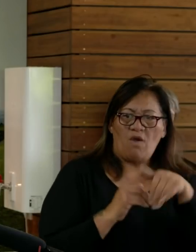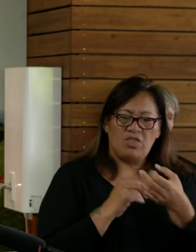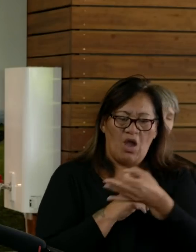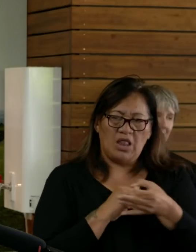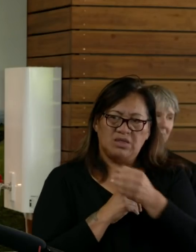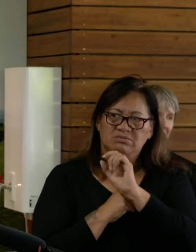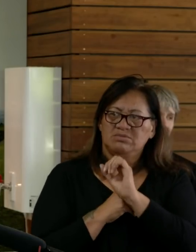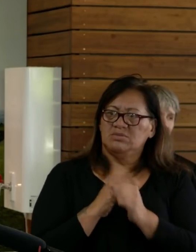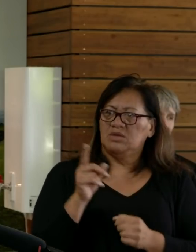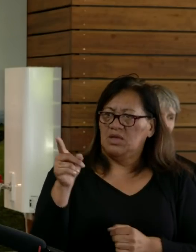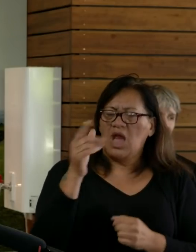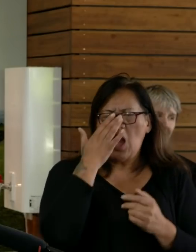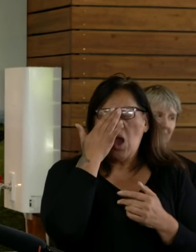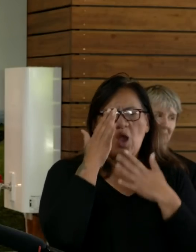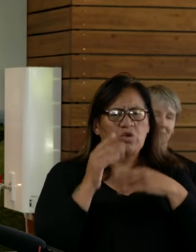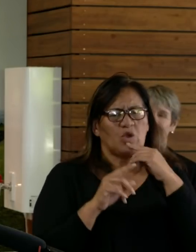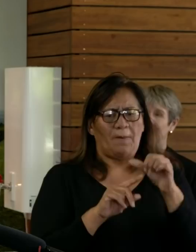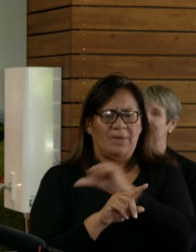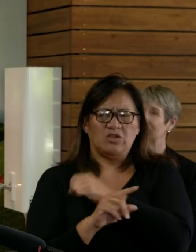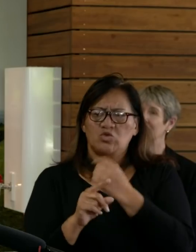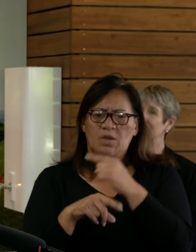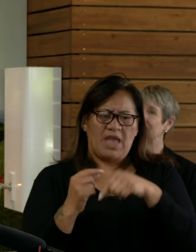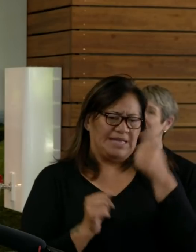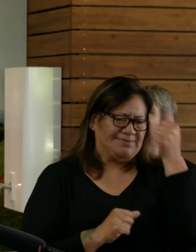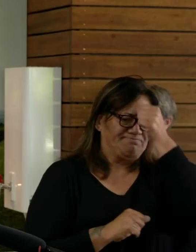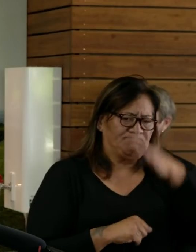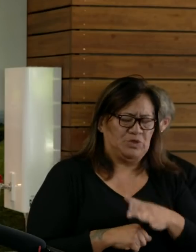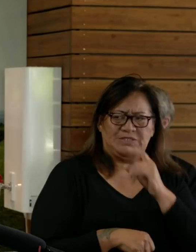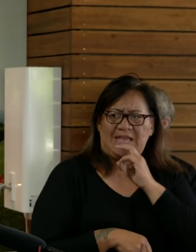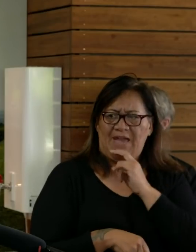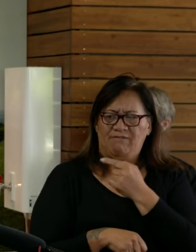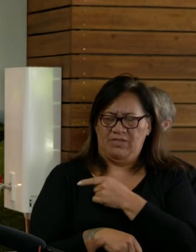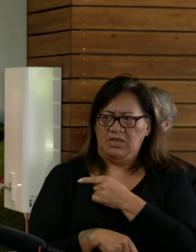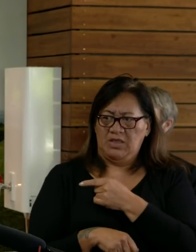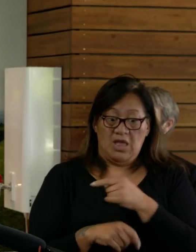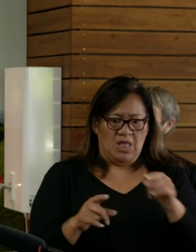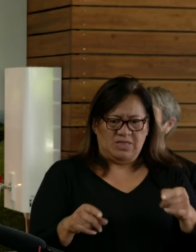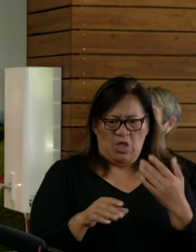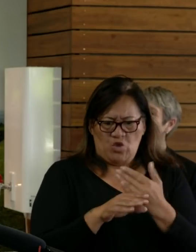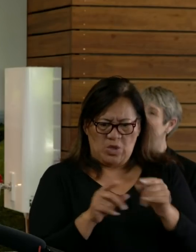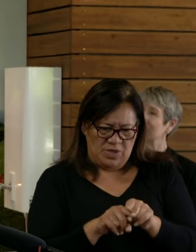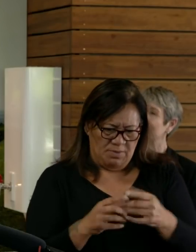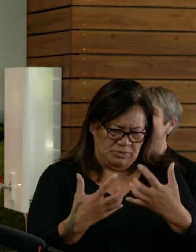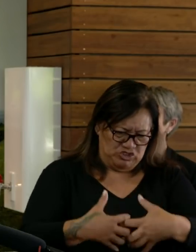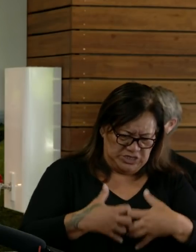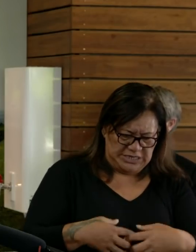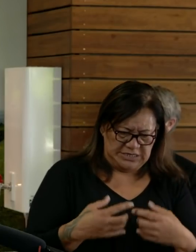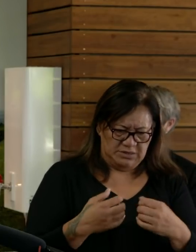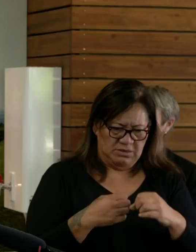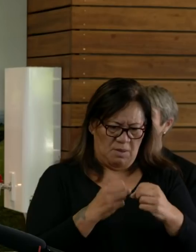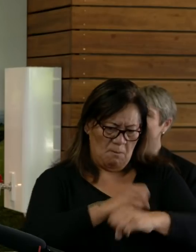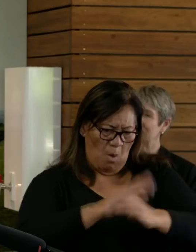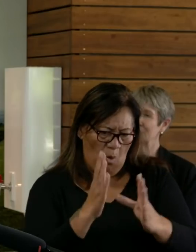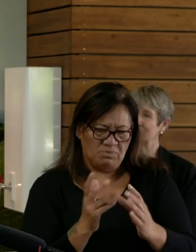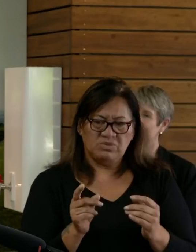island. Colonel, back to that expertise of your staff on the island there, that they're dealing often with machines, or you say improvised